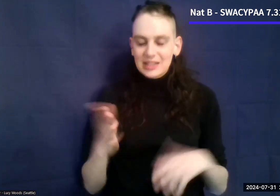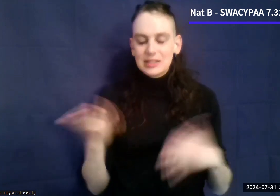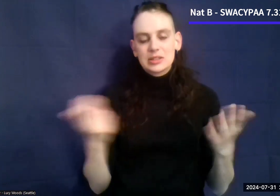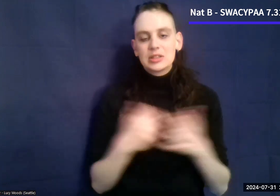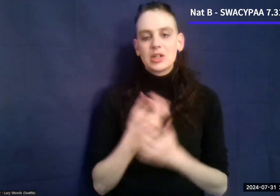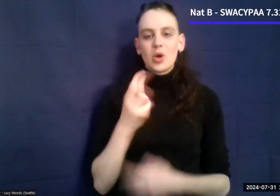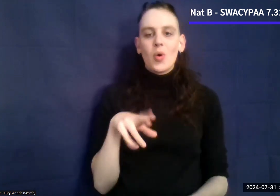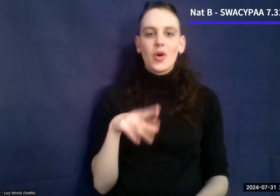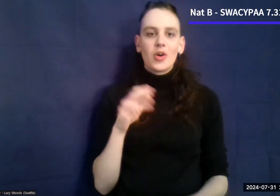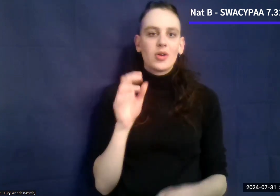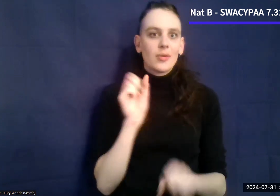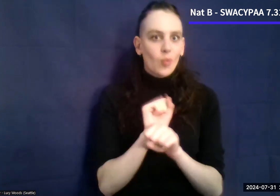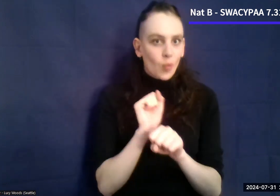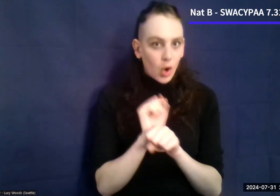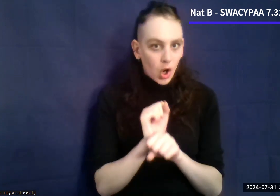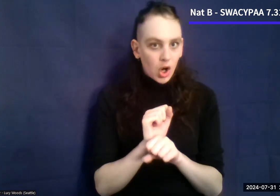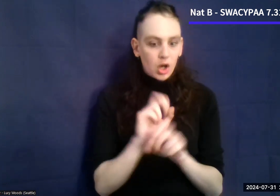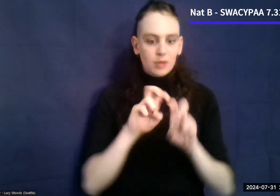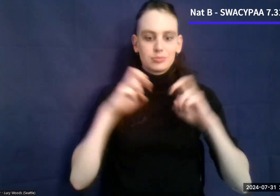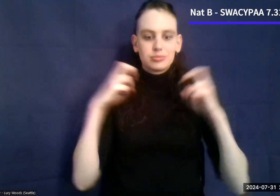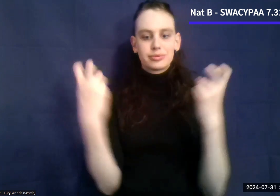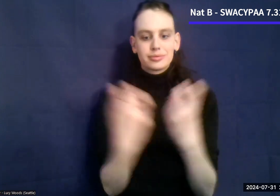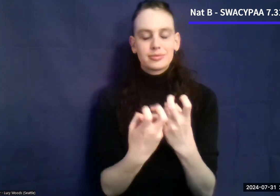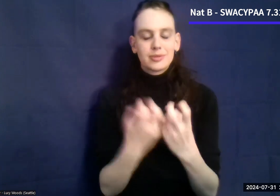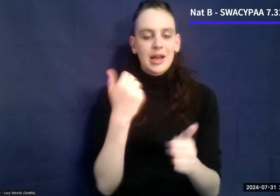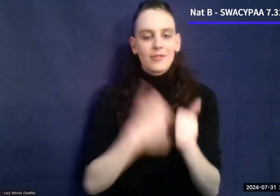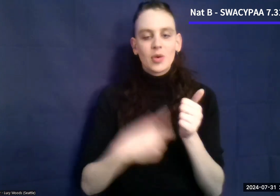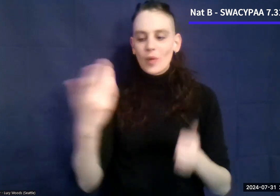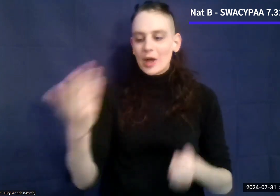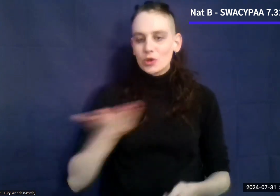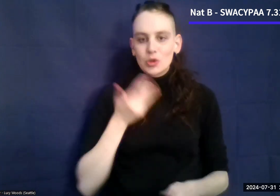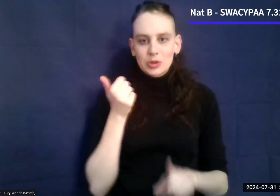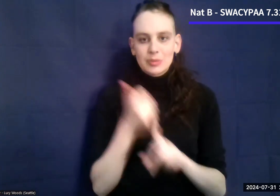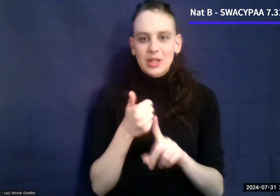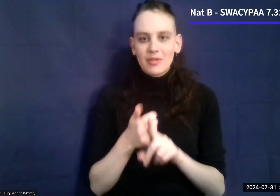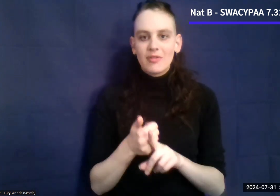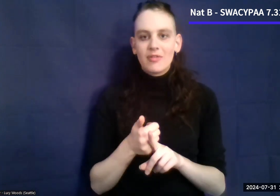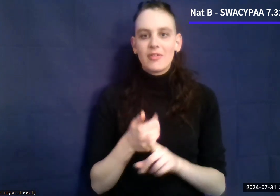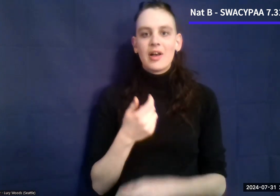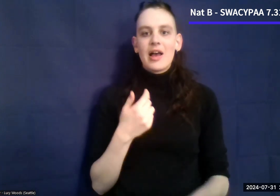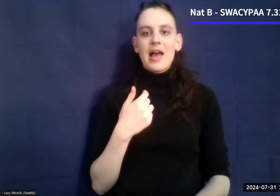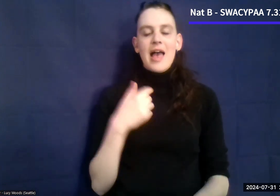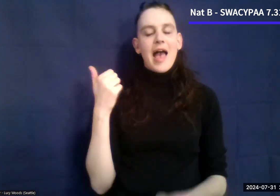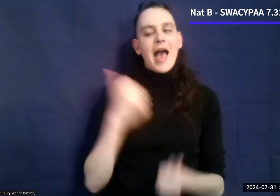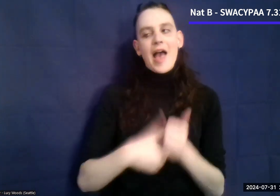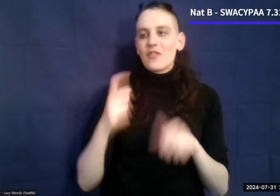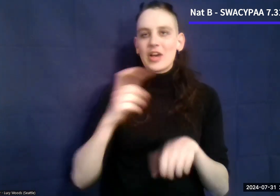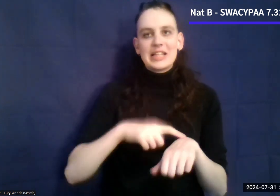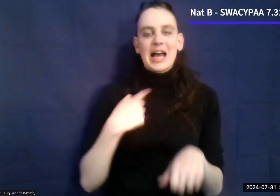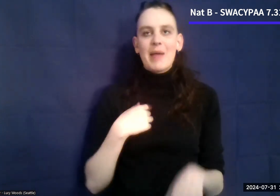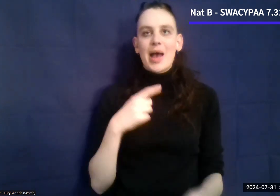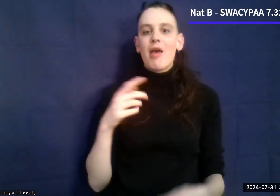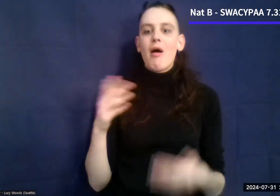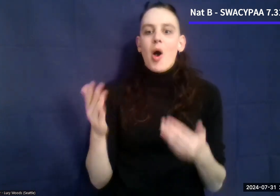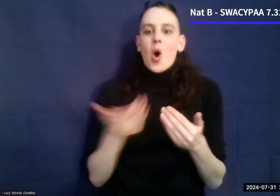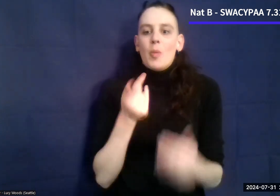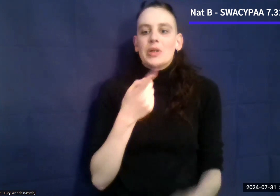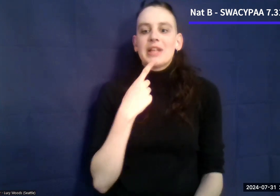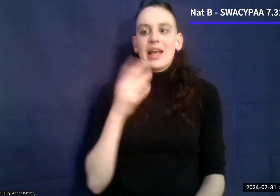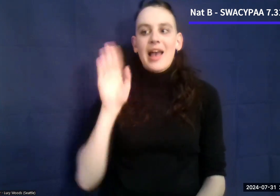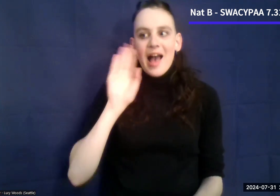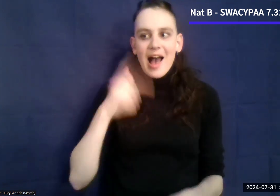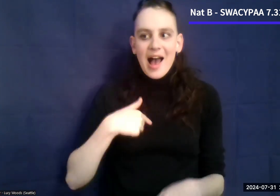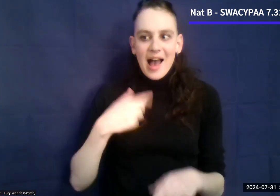table at work and everyone's introducing themselves or at school. Oh my God, holding that back, very hard. But